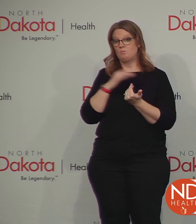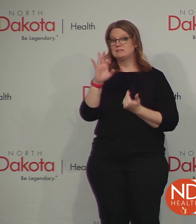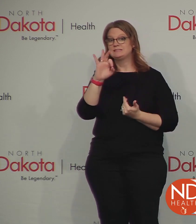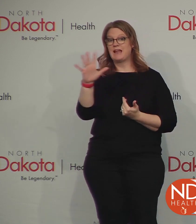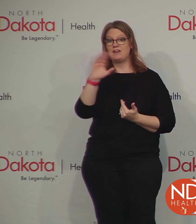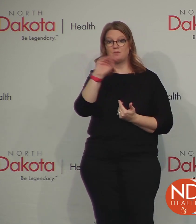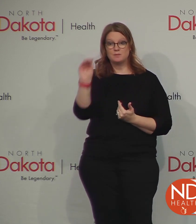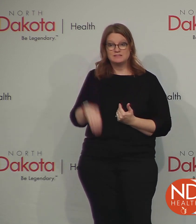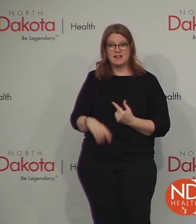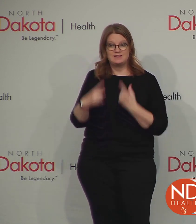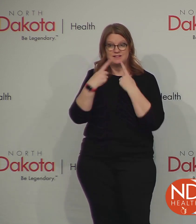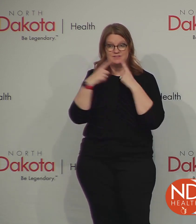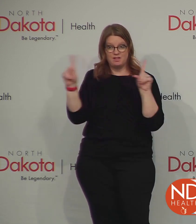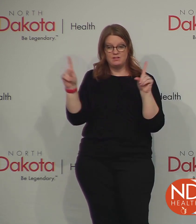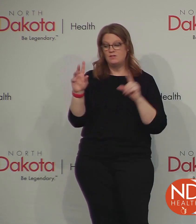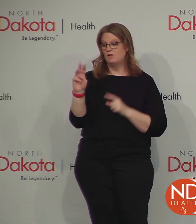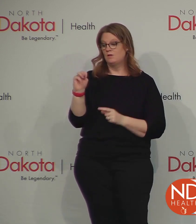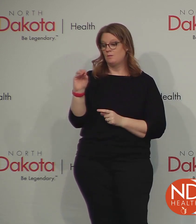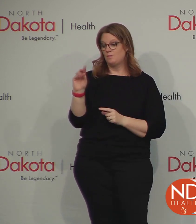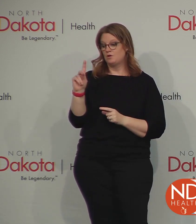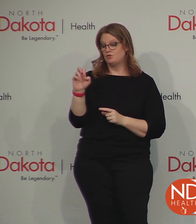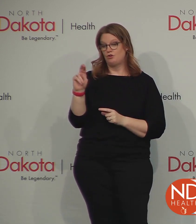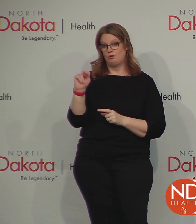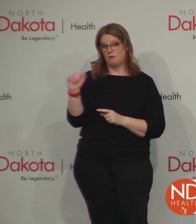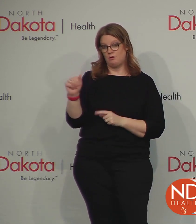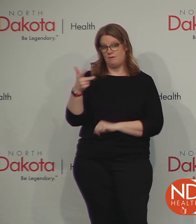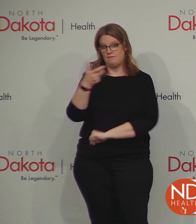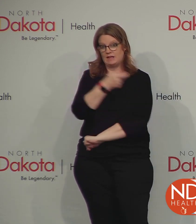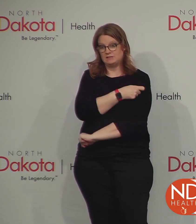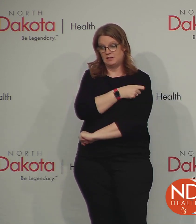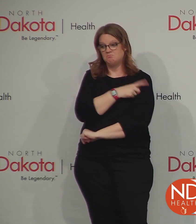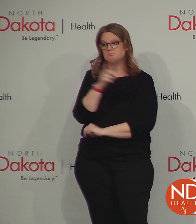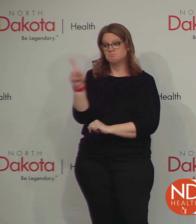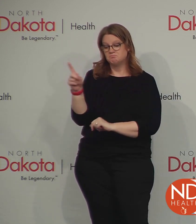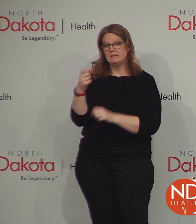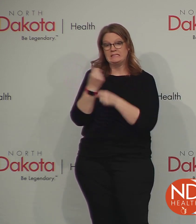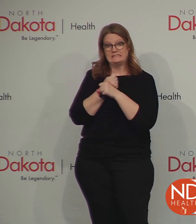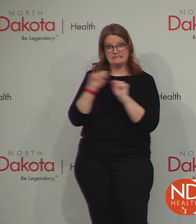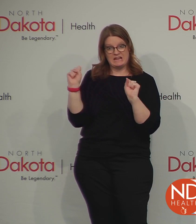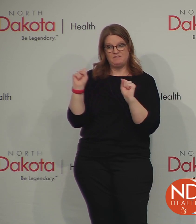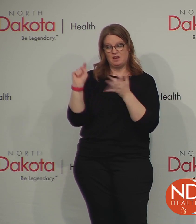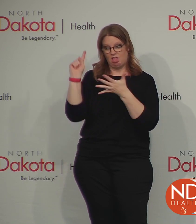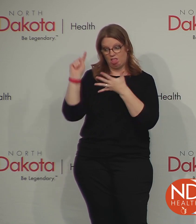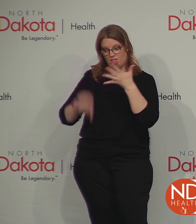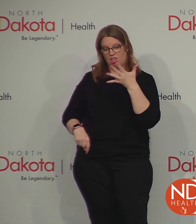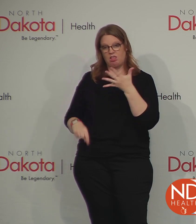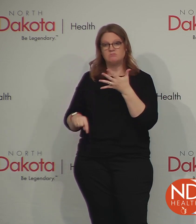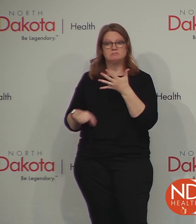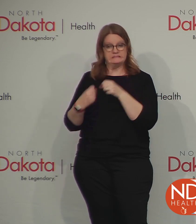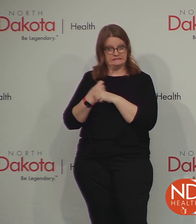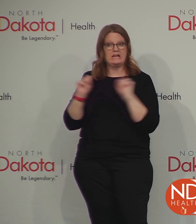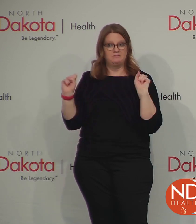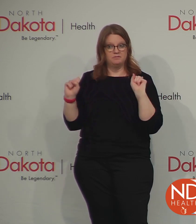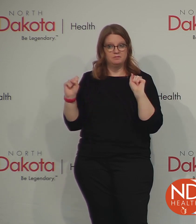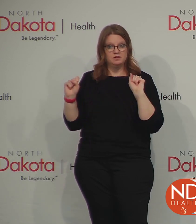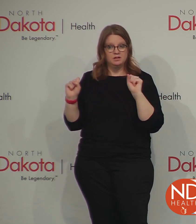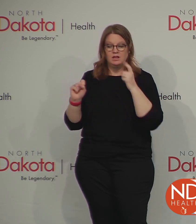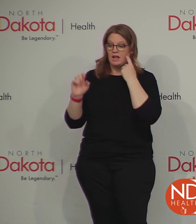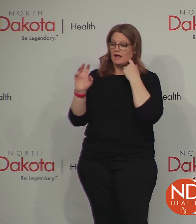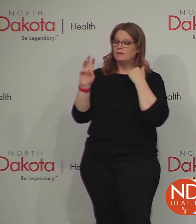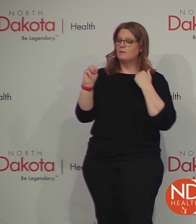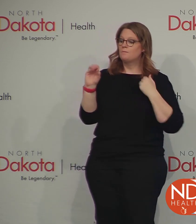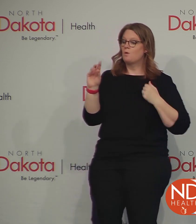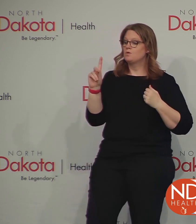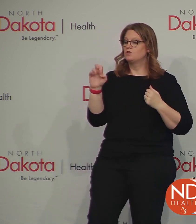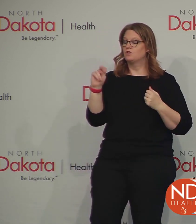95% efficacy for the Moderna vaccine as well, a positive safety profile. And just as a reminder, the Moderna